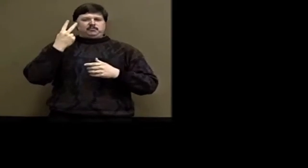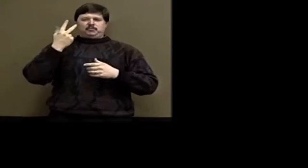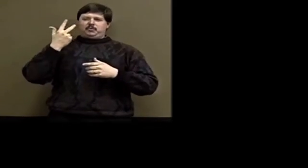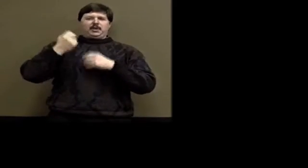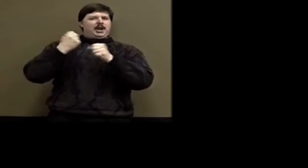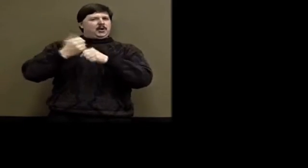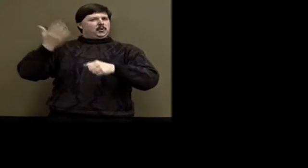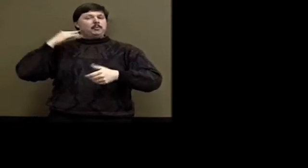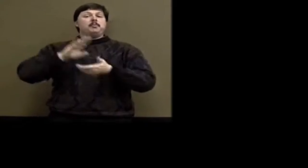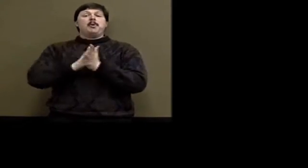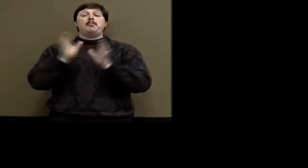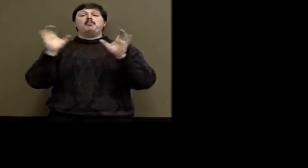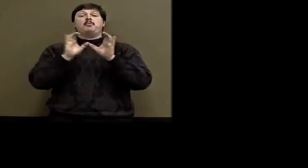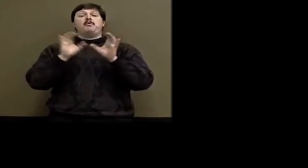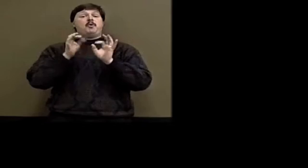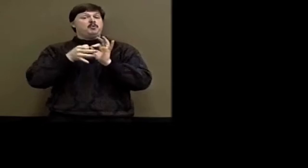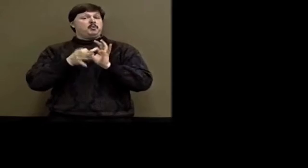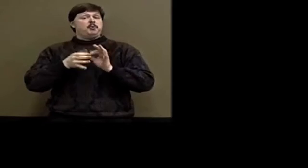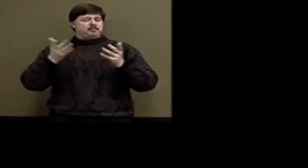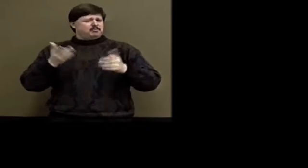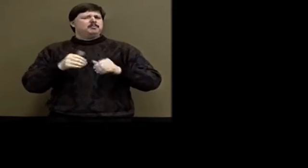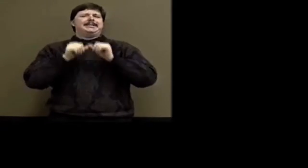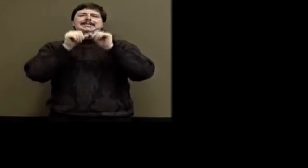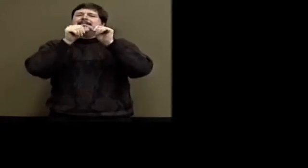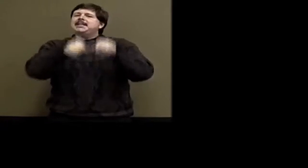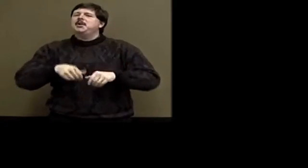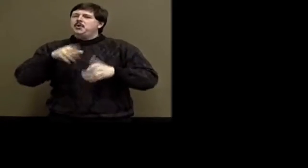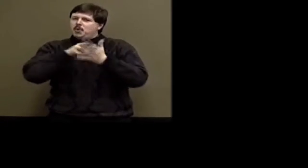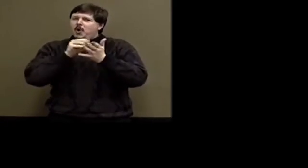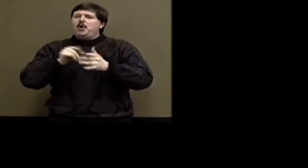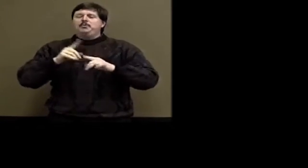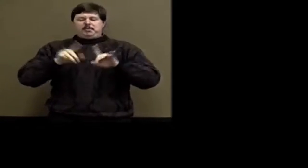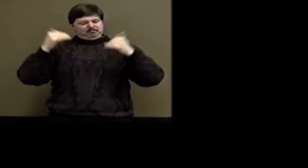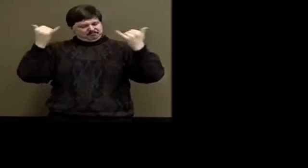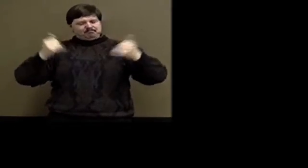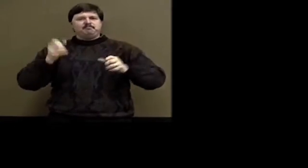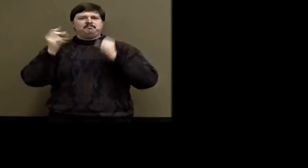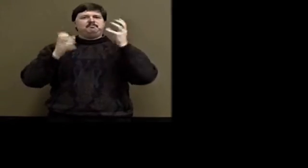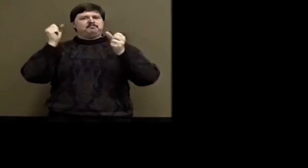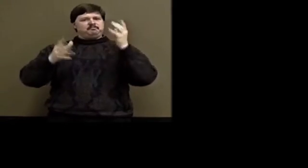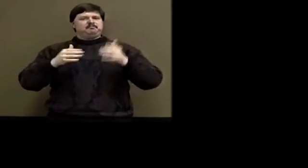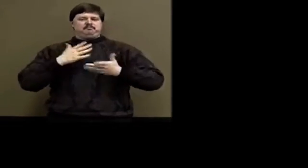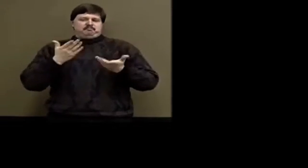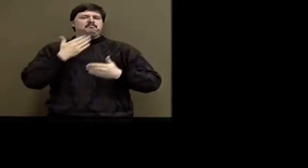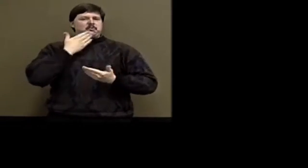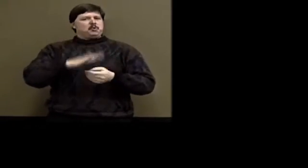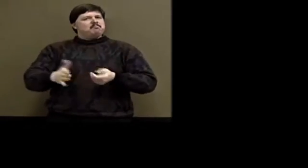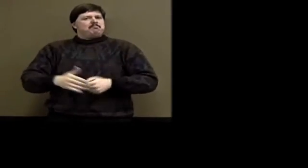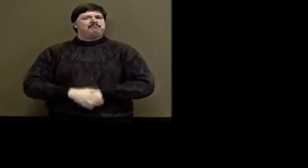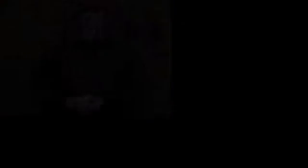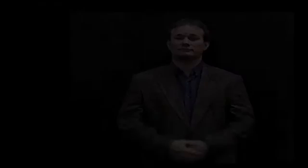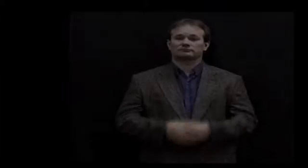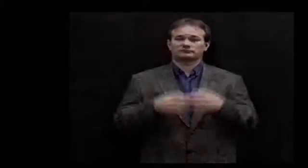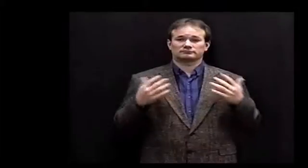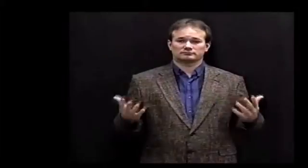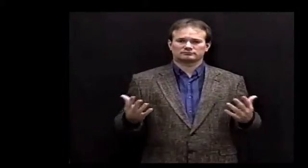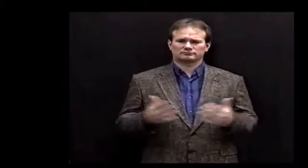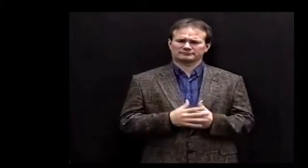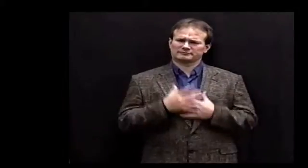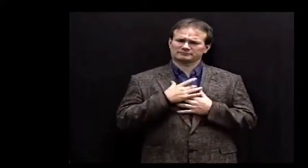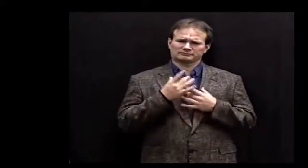About 2 or 3 years ago, I became a certified interpreter. I continued to learn, but now I sign well.